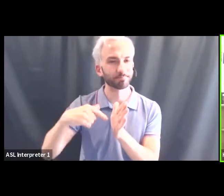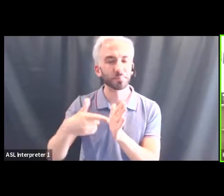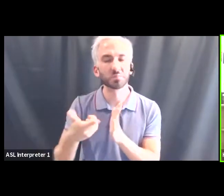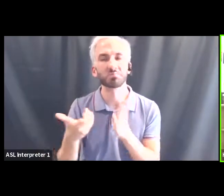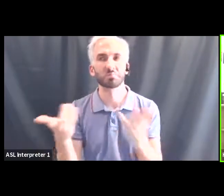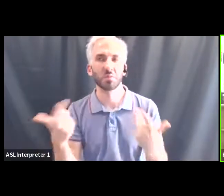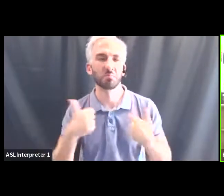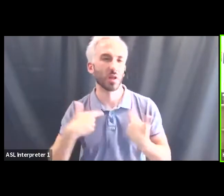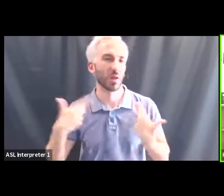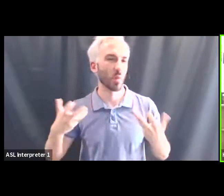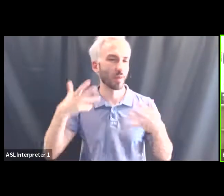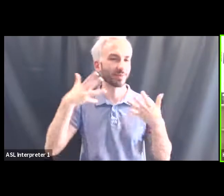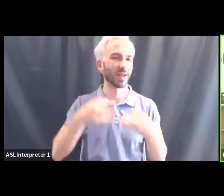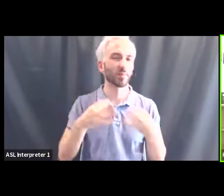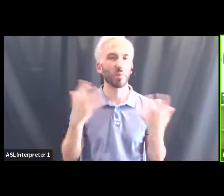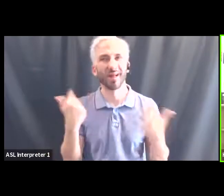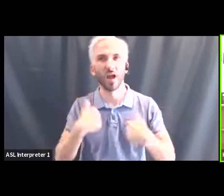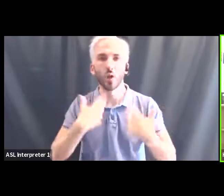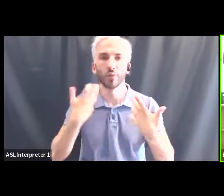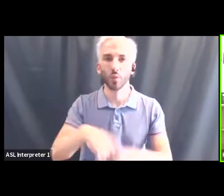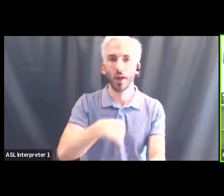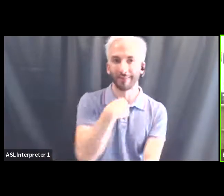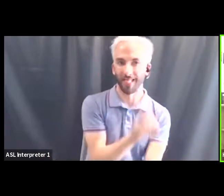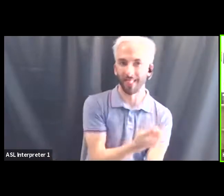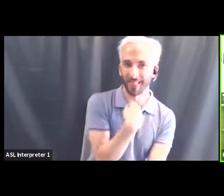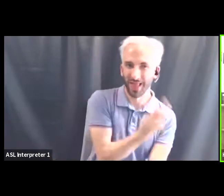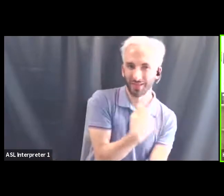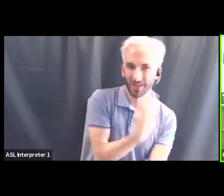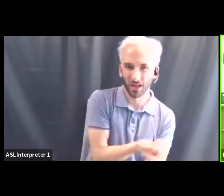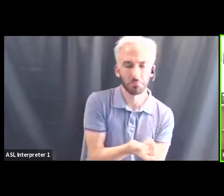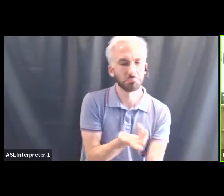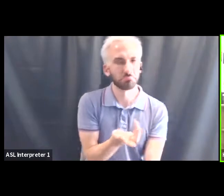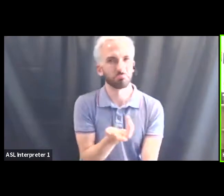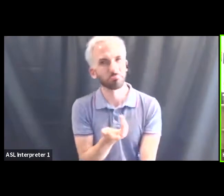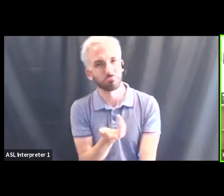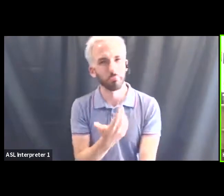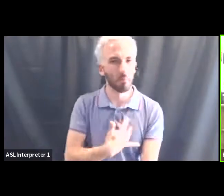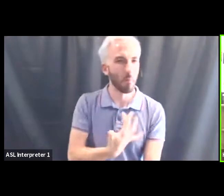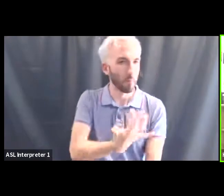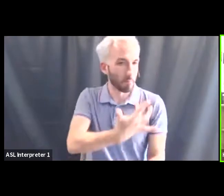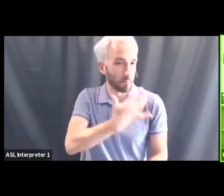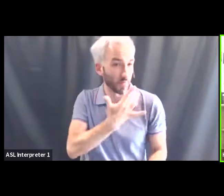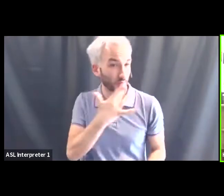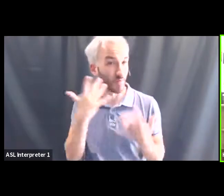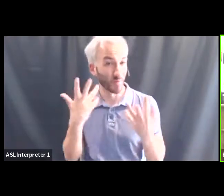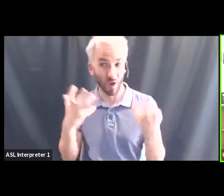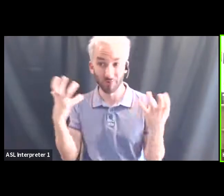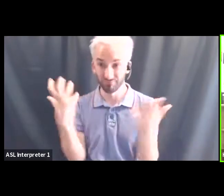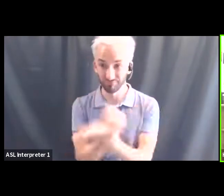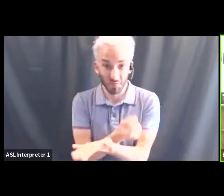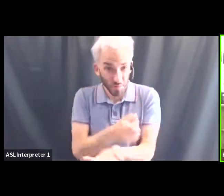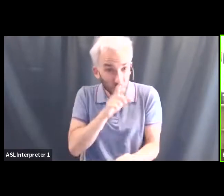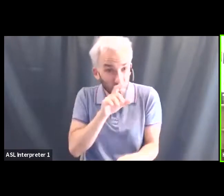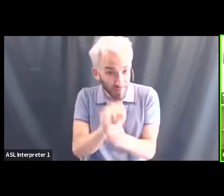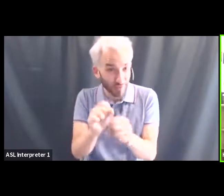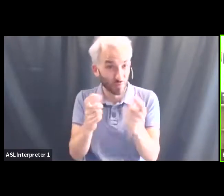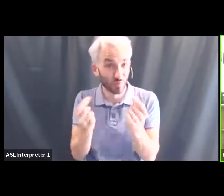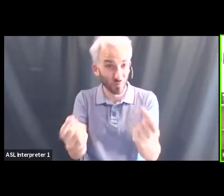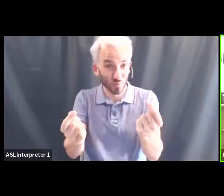instead of telling you about community building through art, we should actually engage in community building through